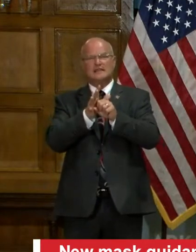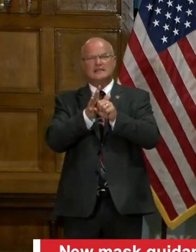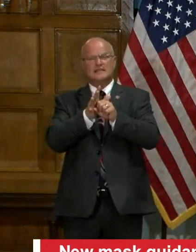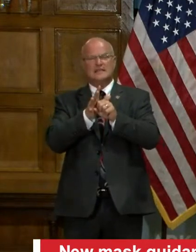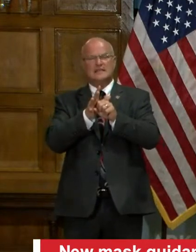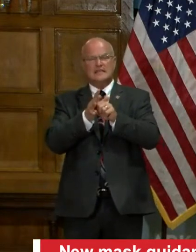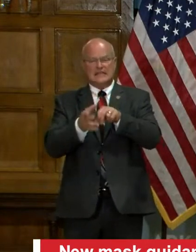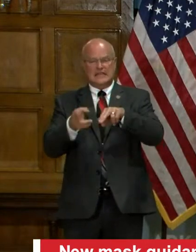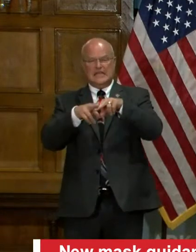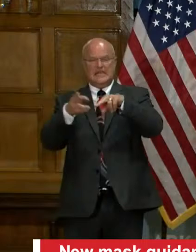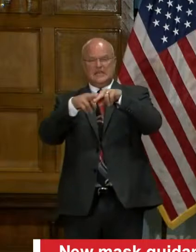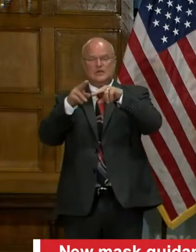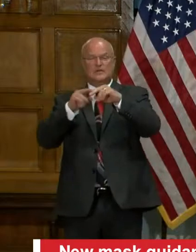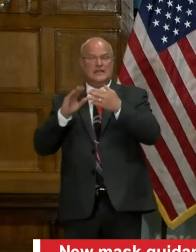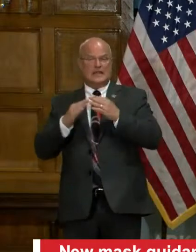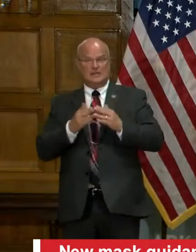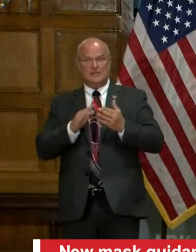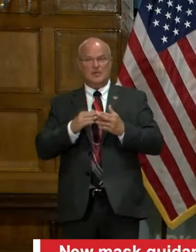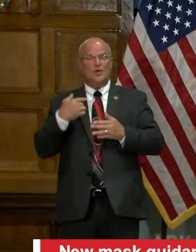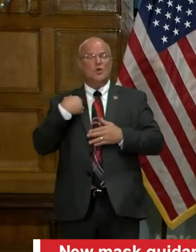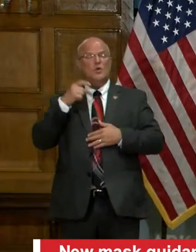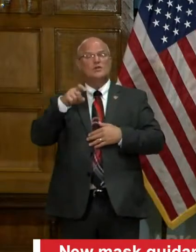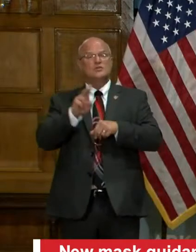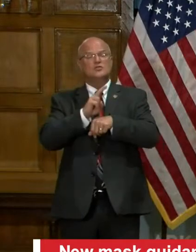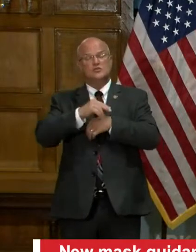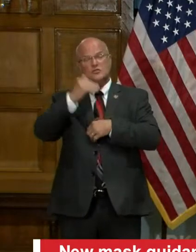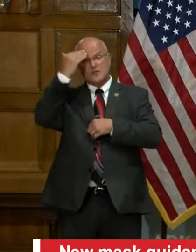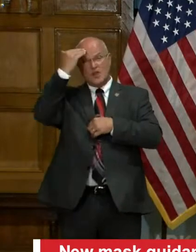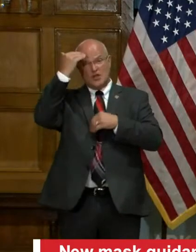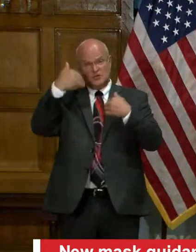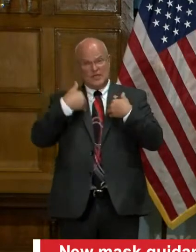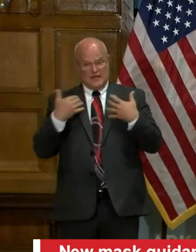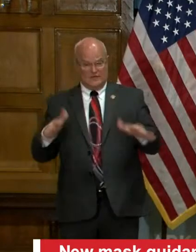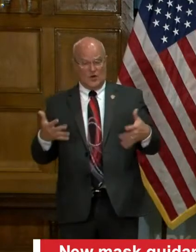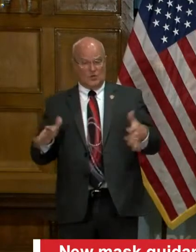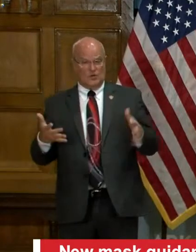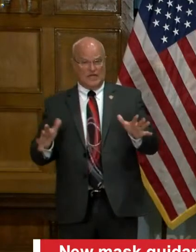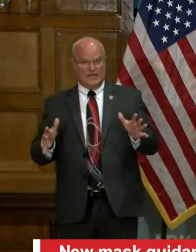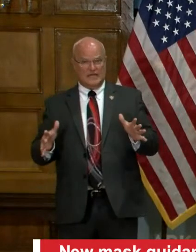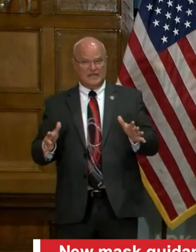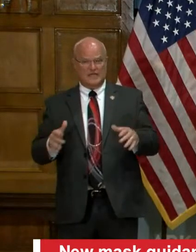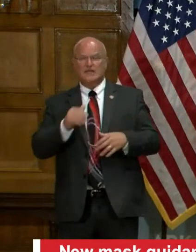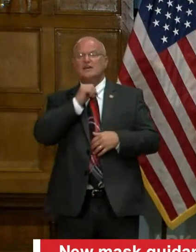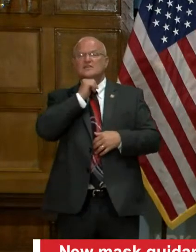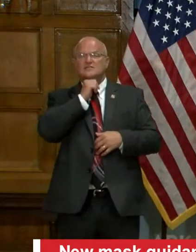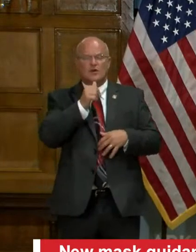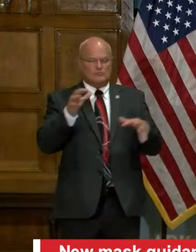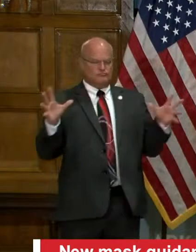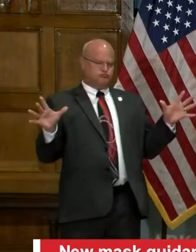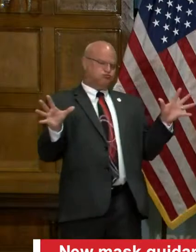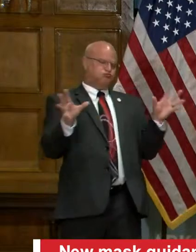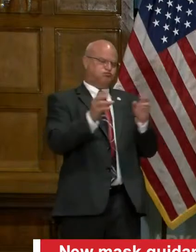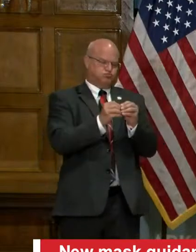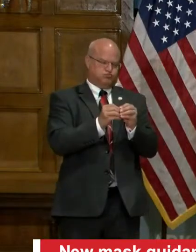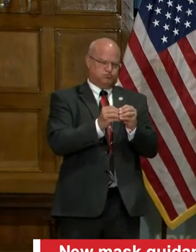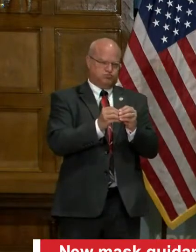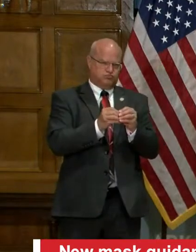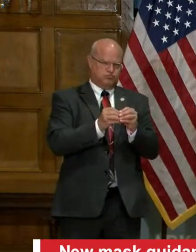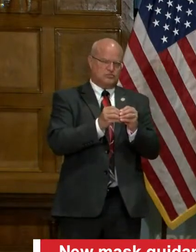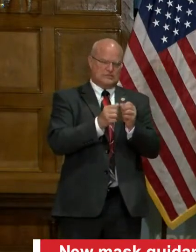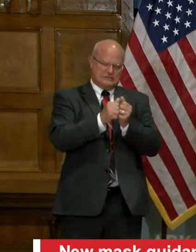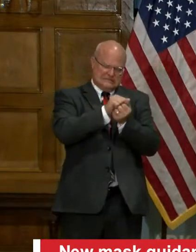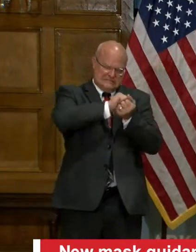COVID-19 increasing in our communities. We should use the knowledge that we have. Don't gather in large groups where there's no